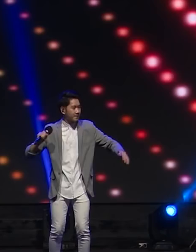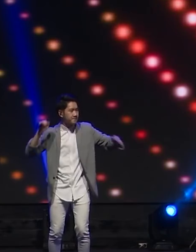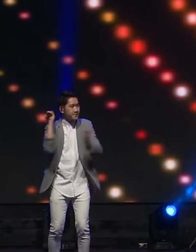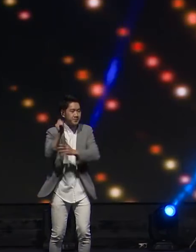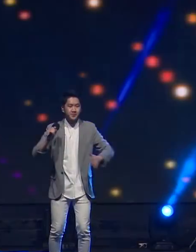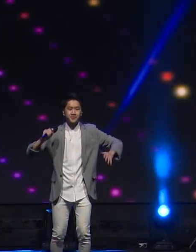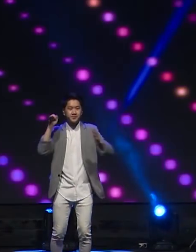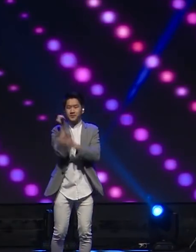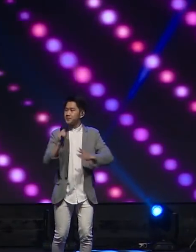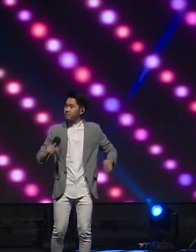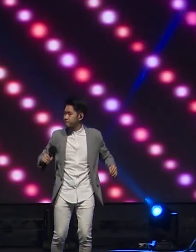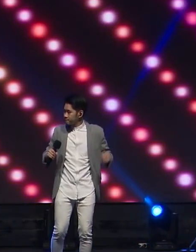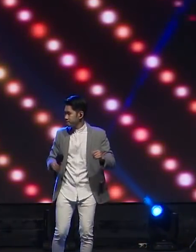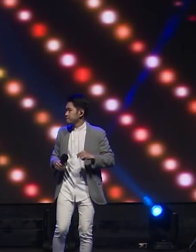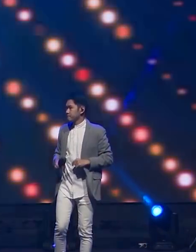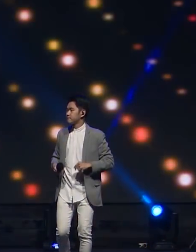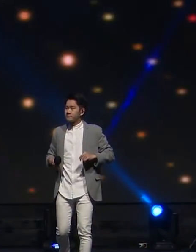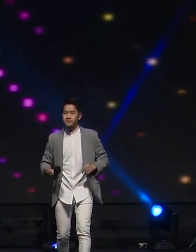Yeah.